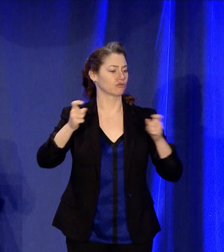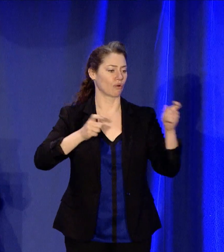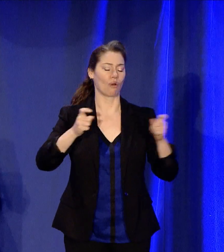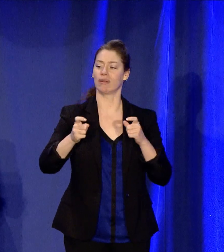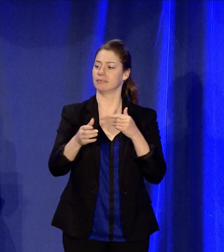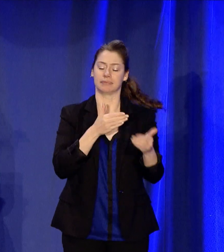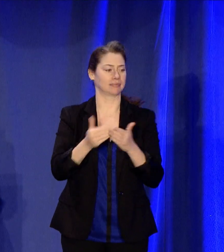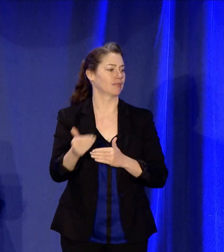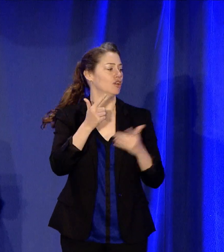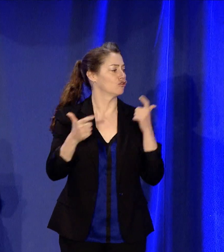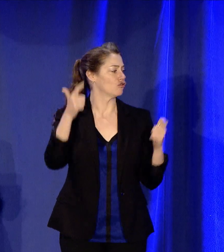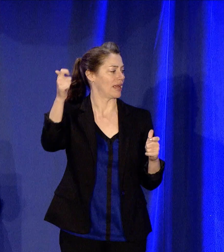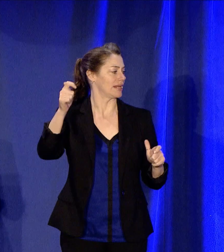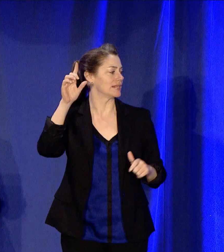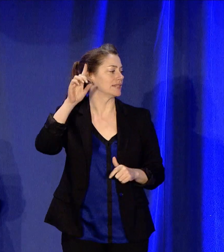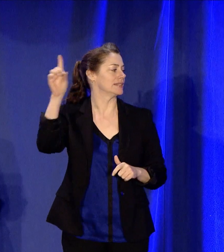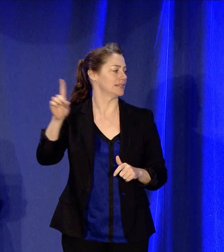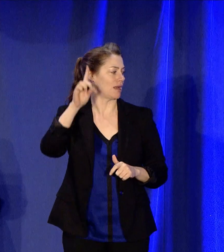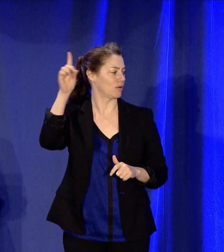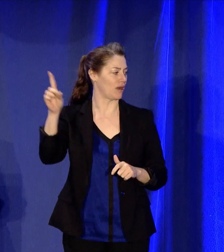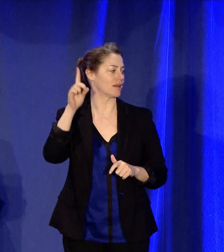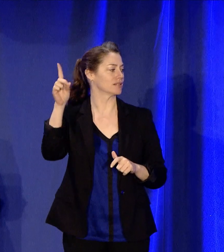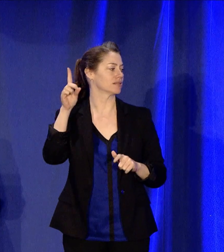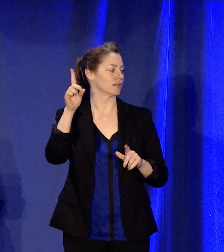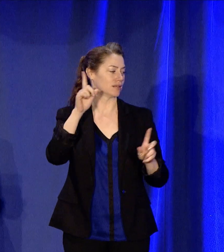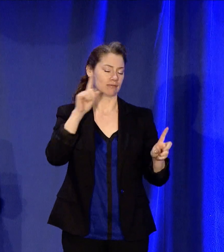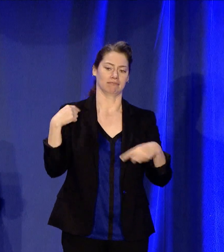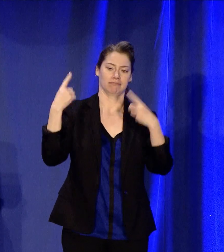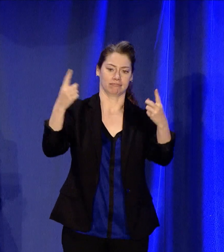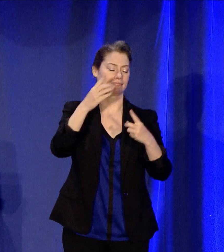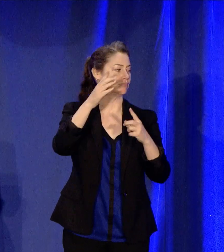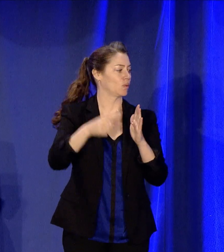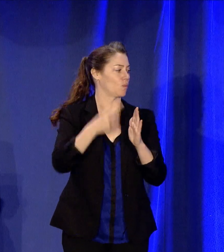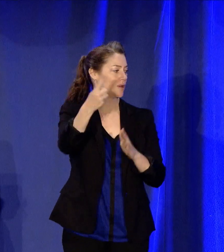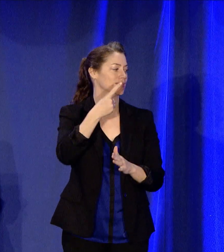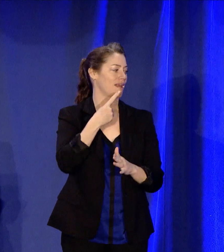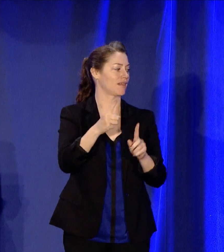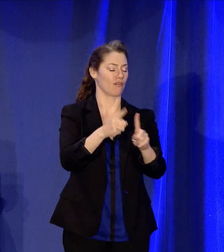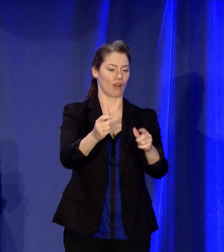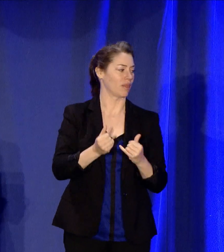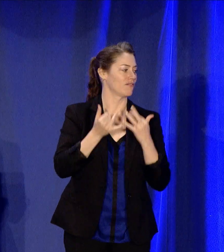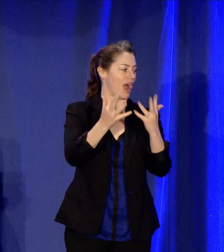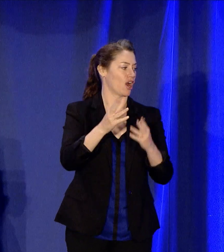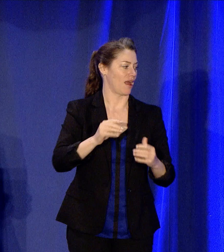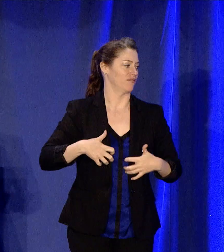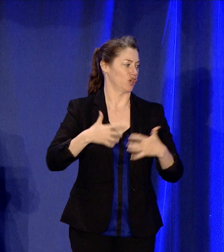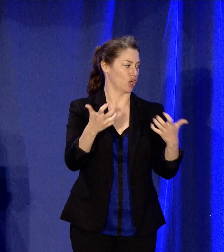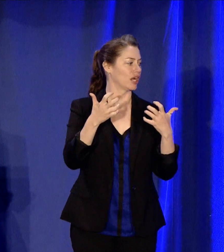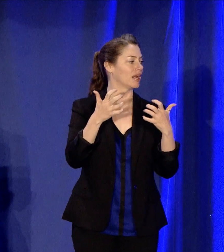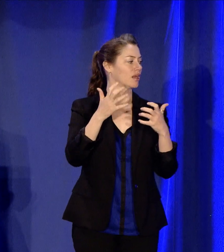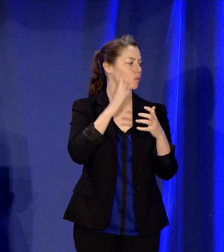greatest Democrats of all time once said, the glow from that fire can truly light the